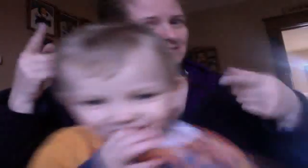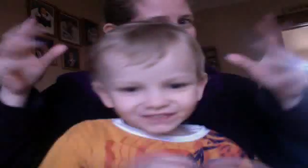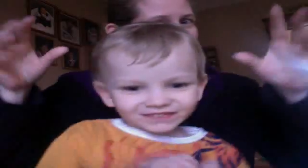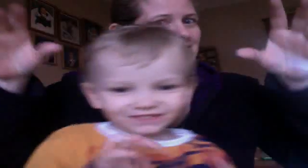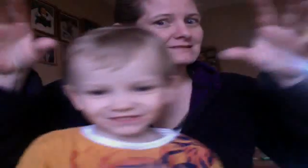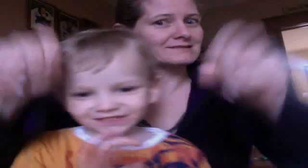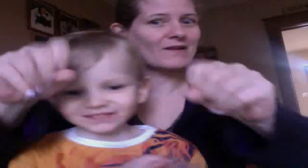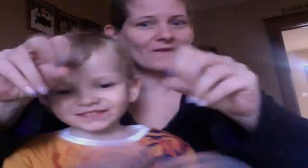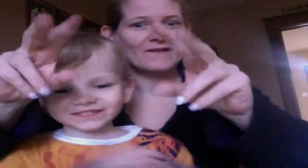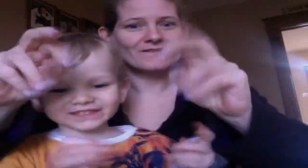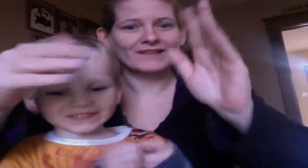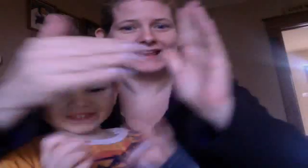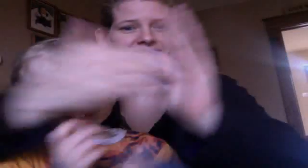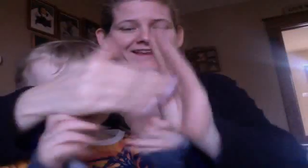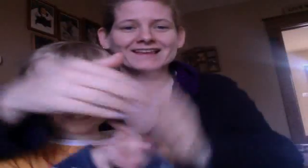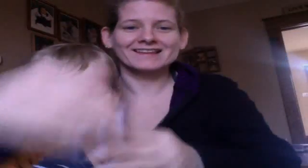And where was he going at such a laydown?